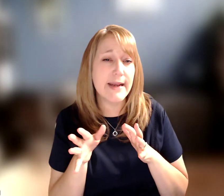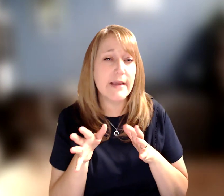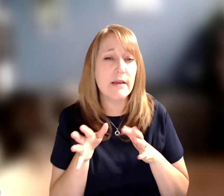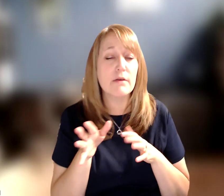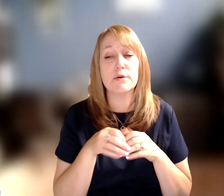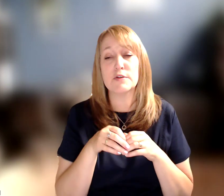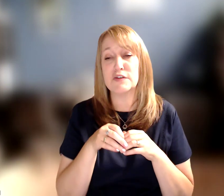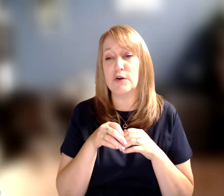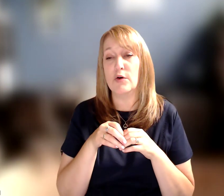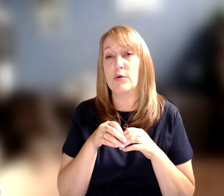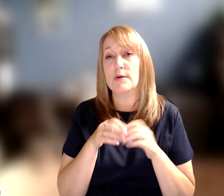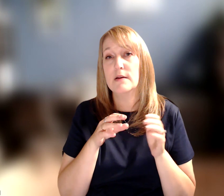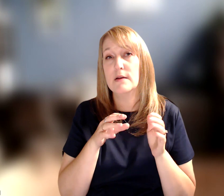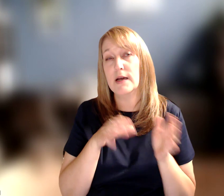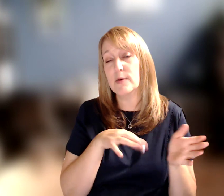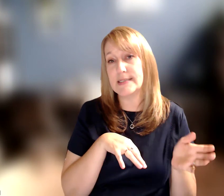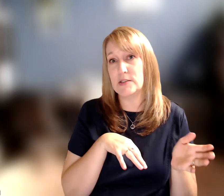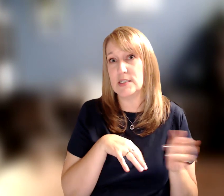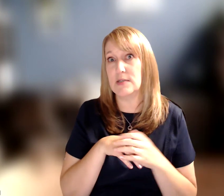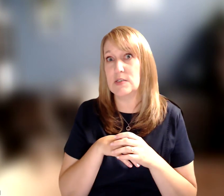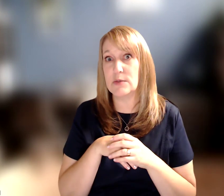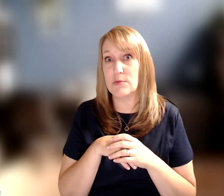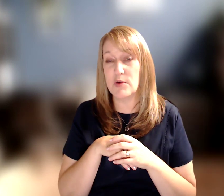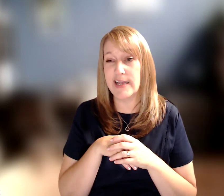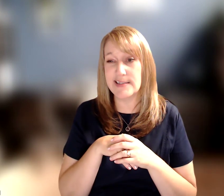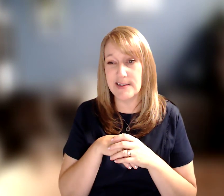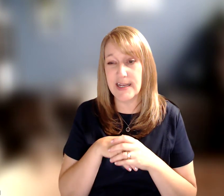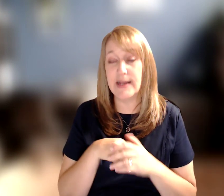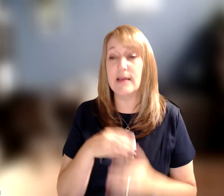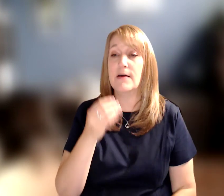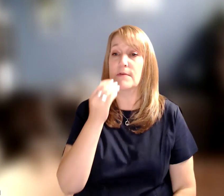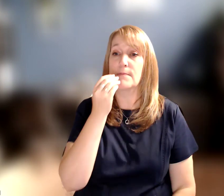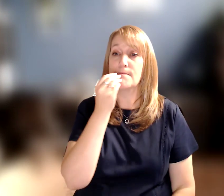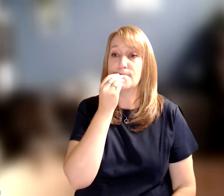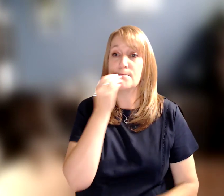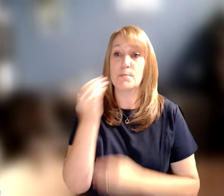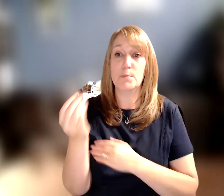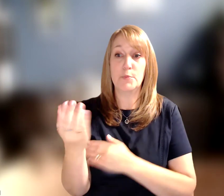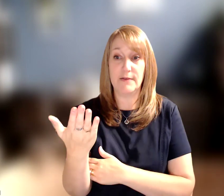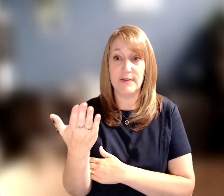signing. So I always suggest that you stick with more ASL signing of